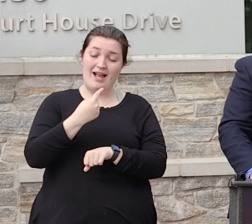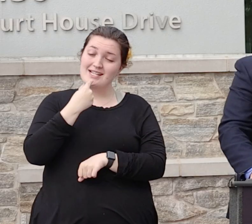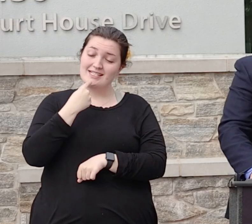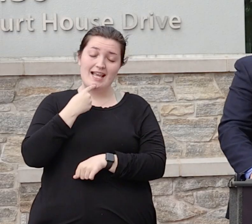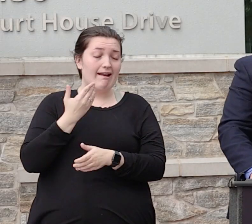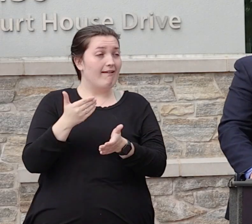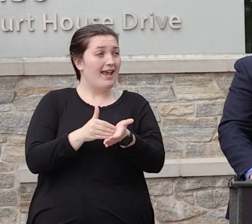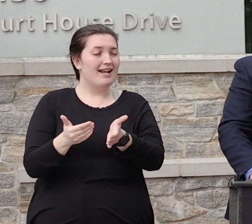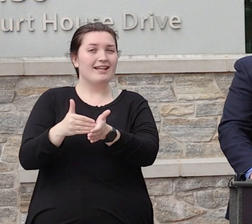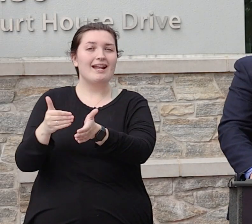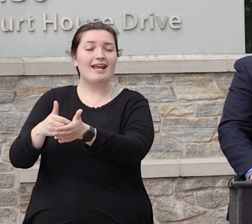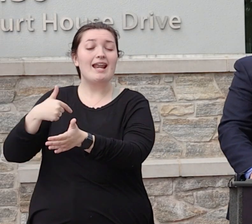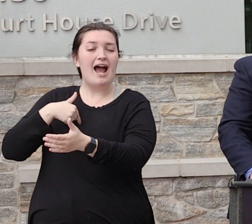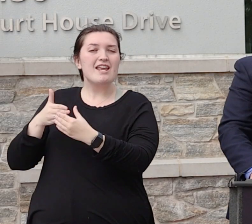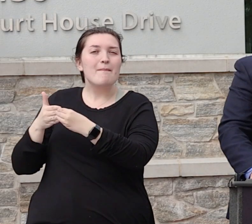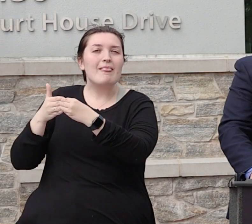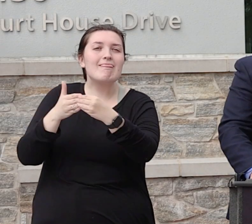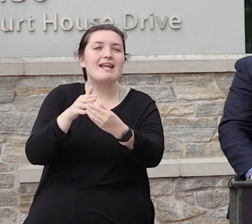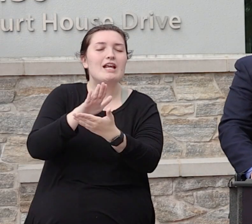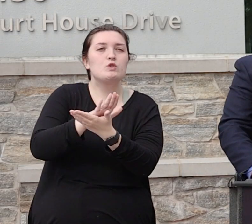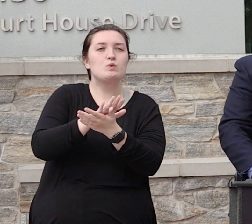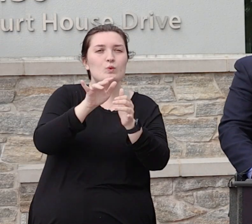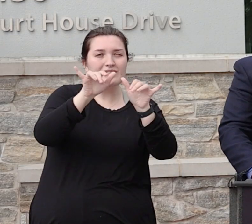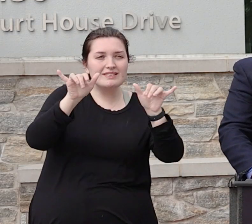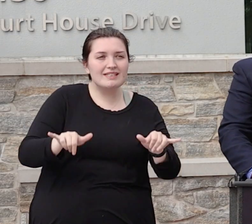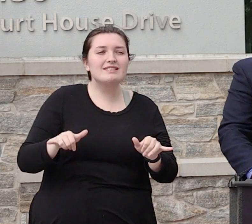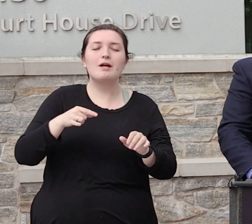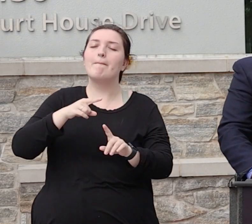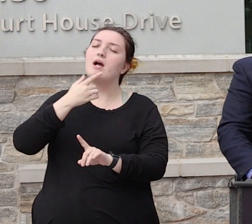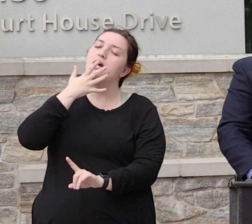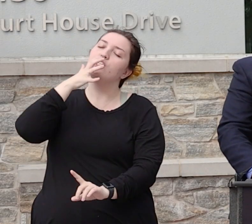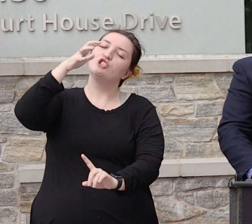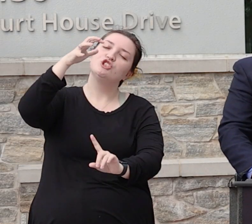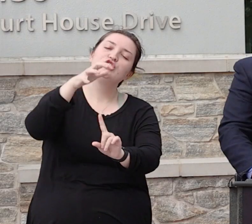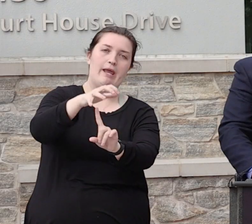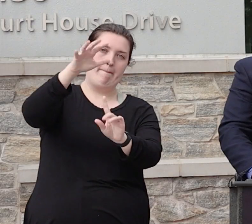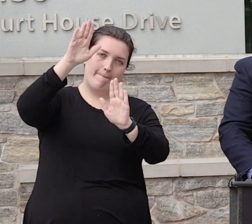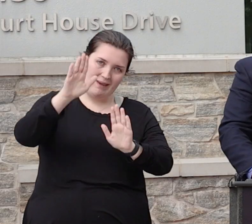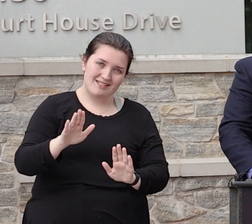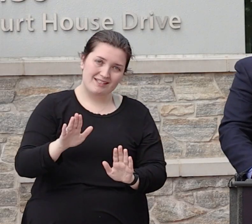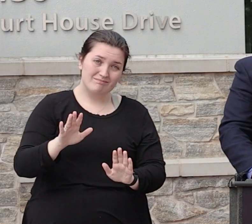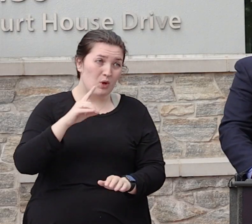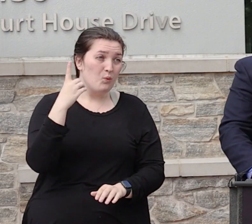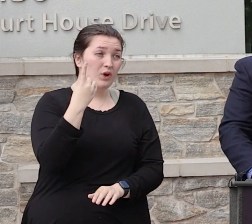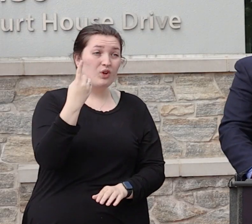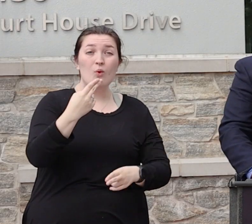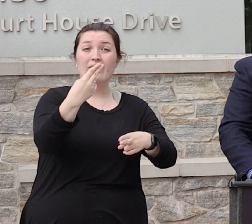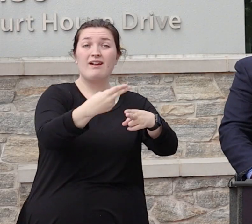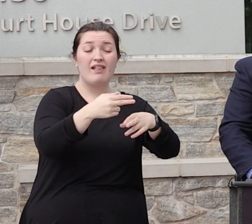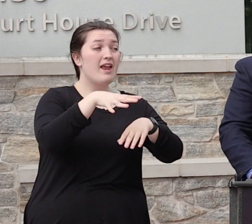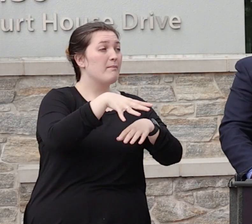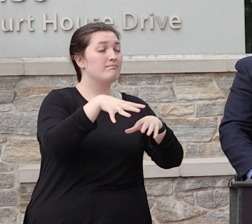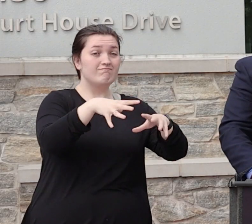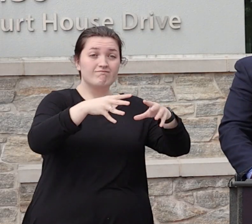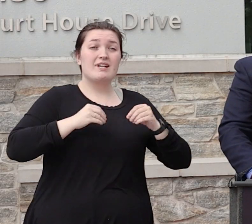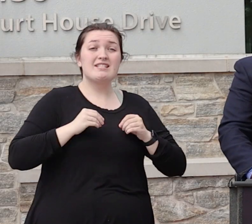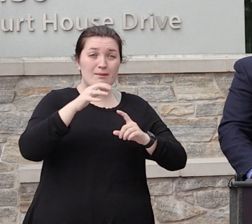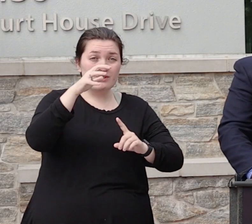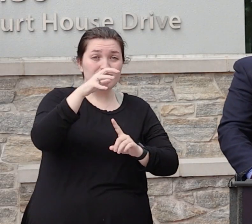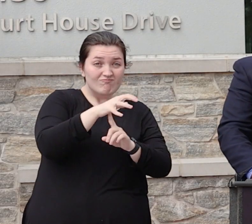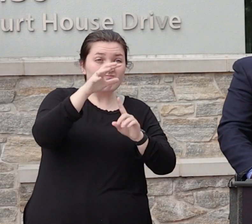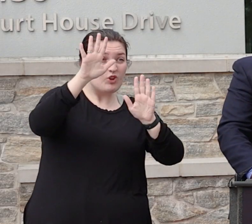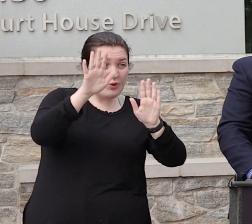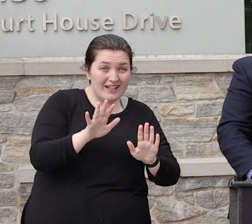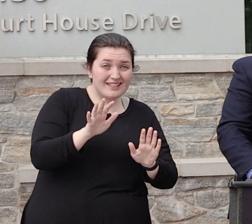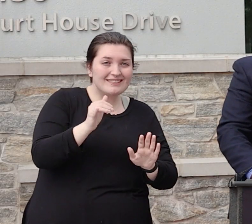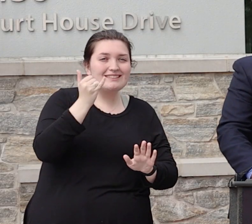greatness, that we can claim greatness only when each and every one of our students is experiencing great outcomes. And while